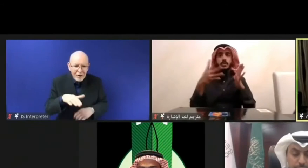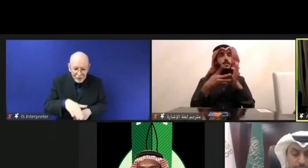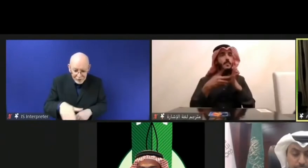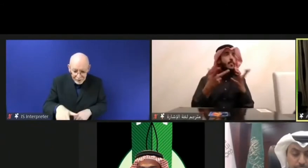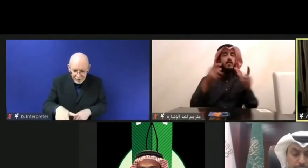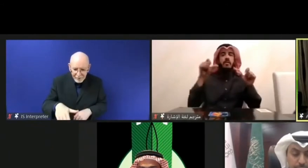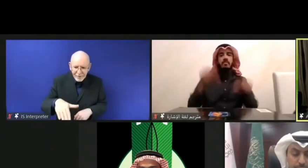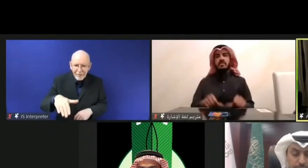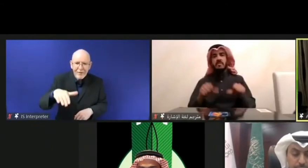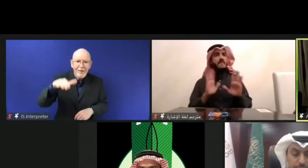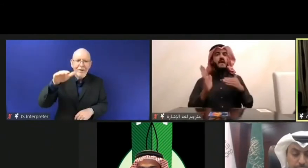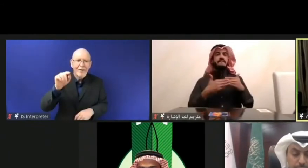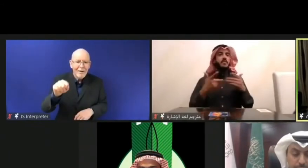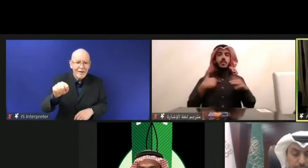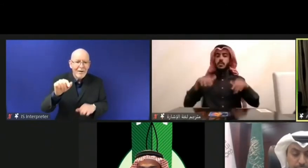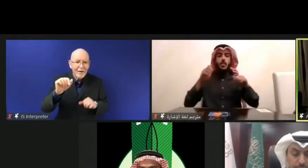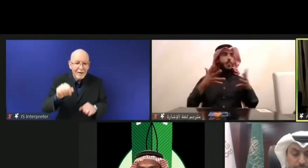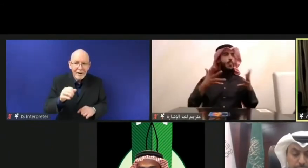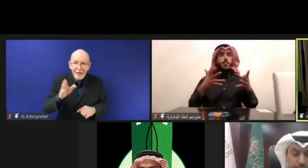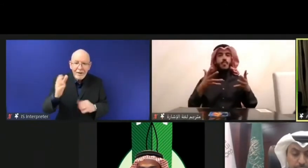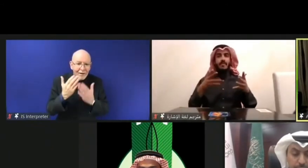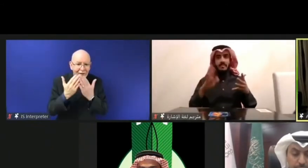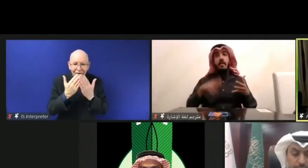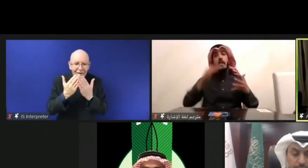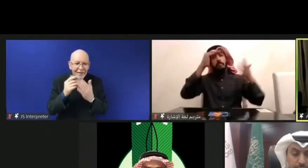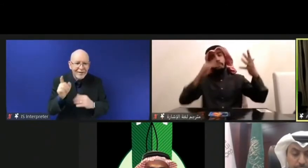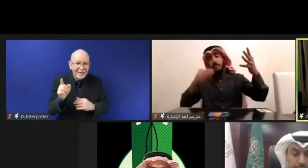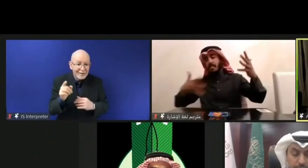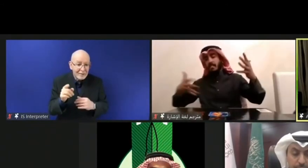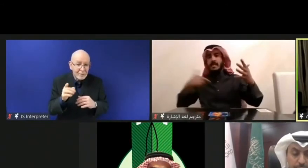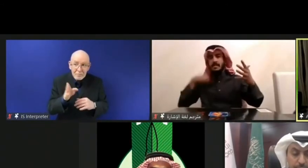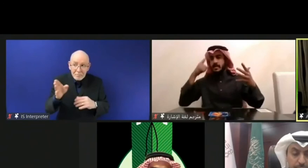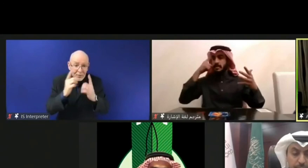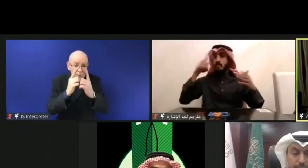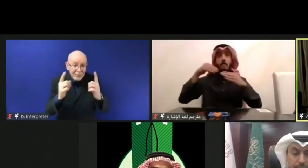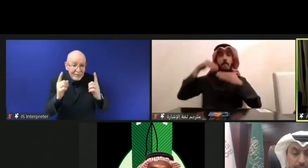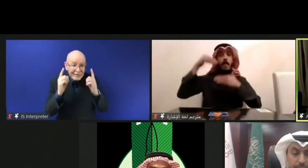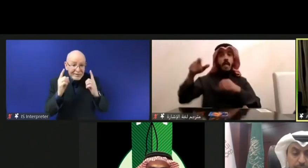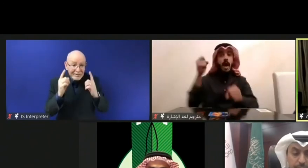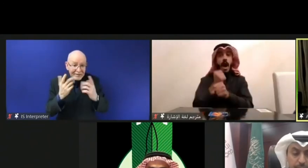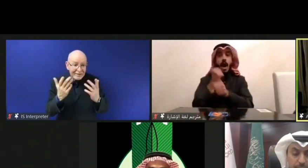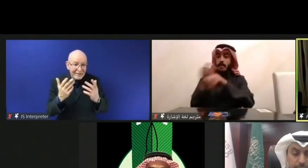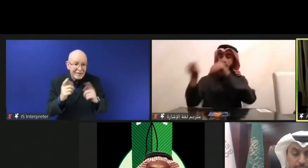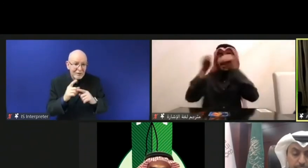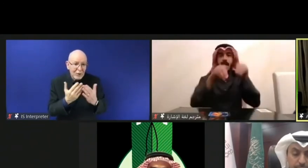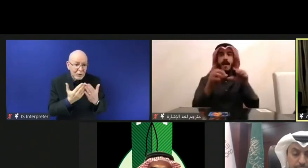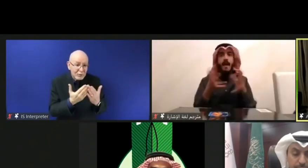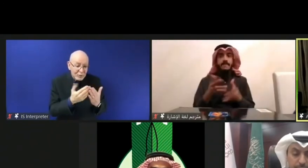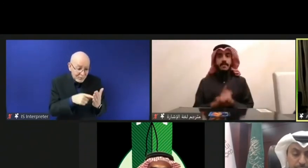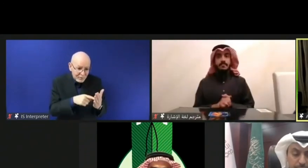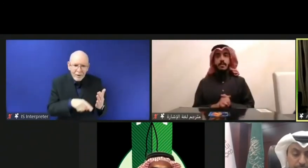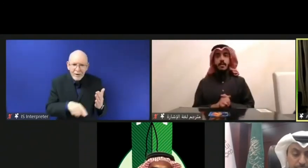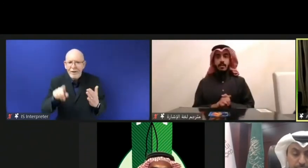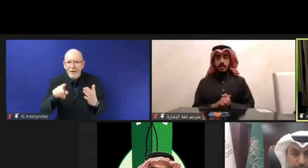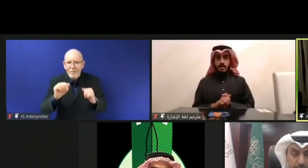And then they need to work. And really the private sector and even some